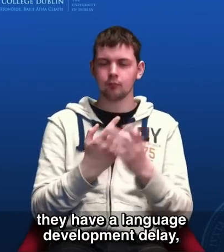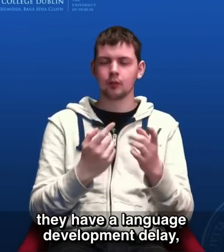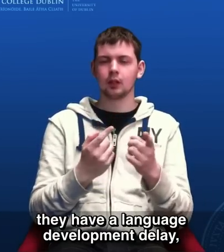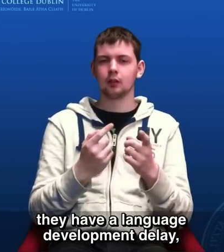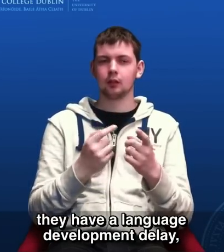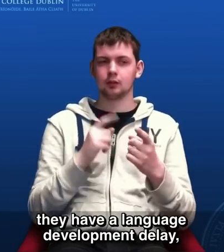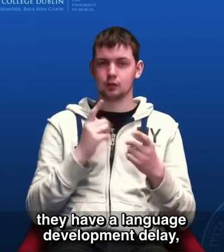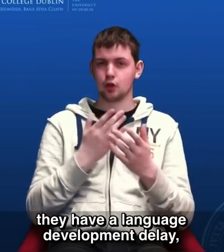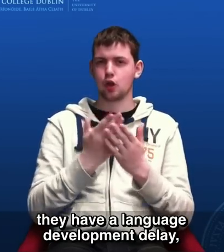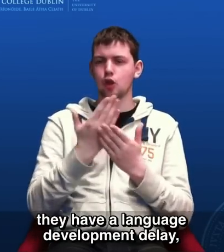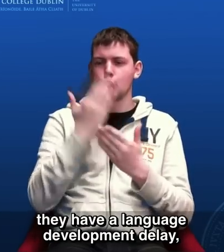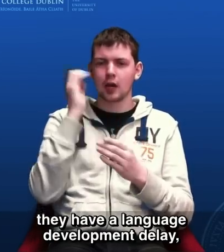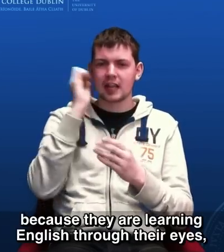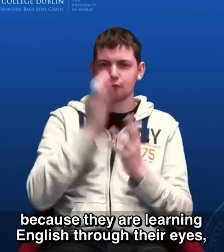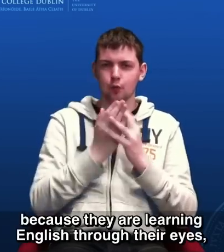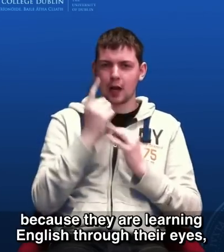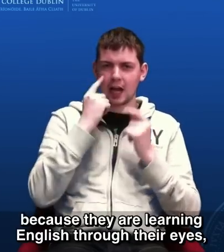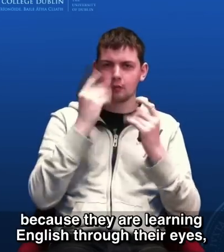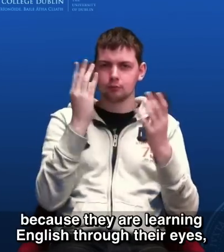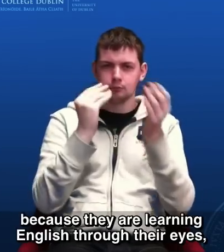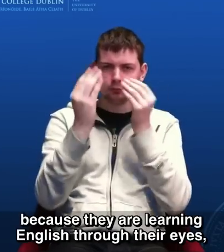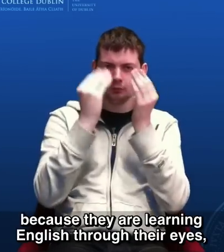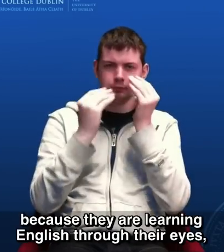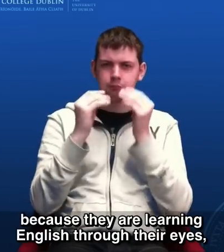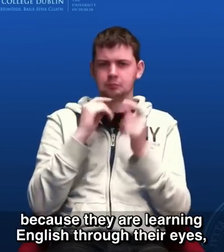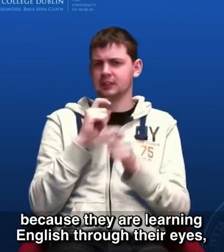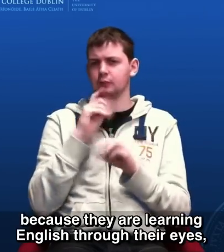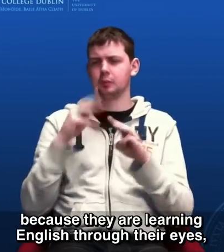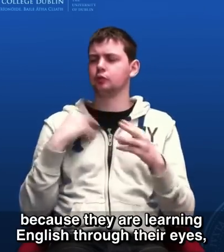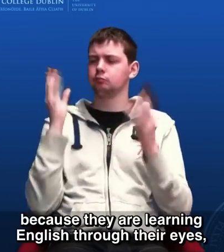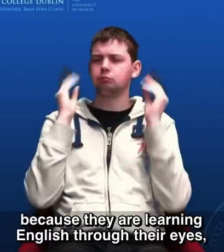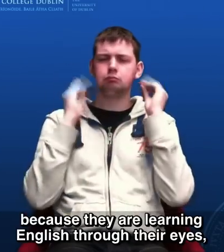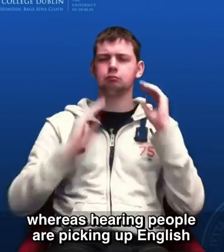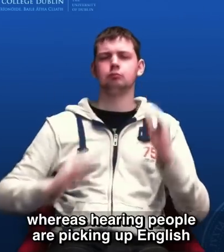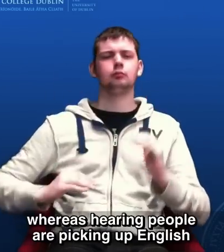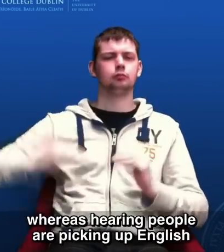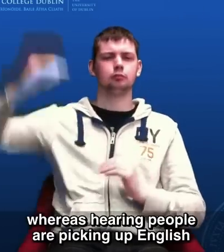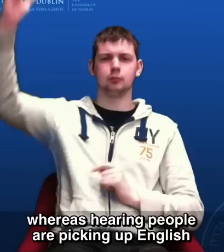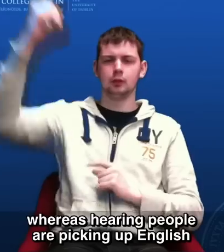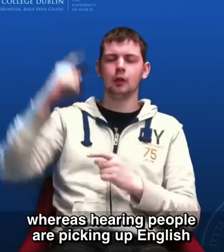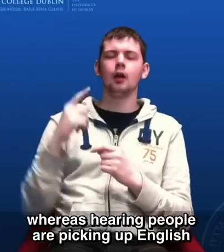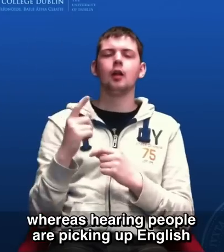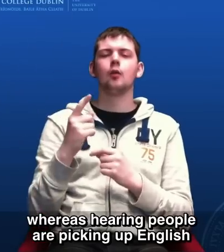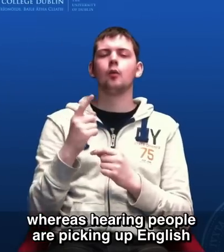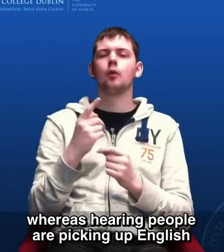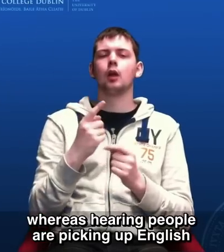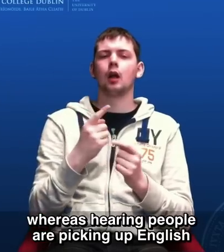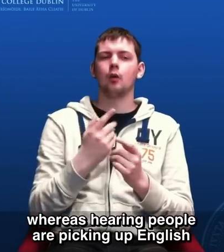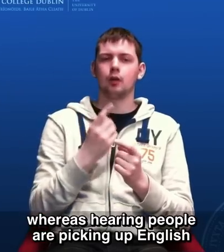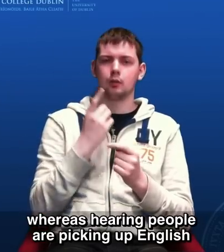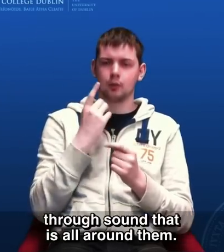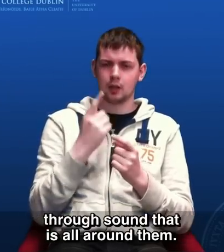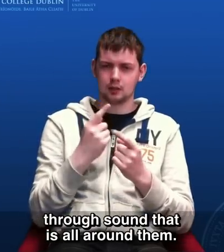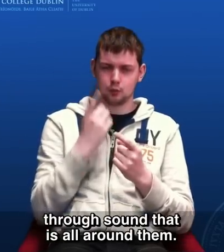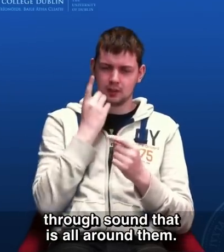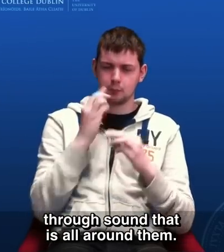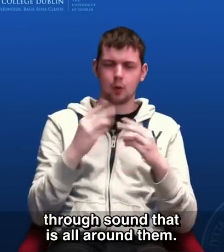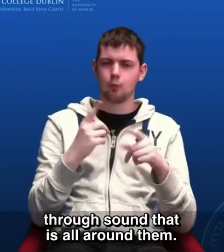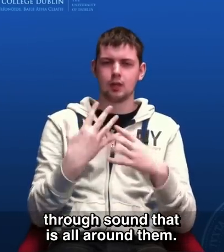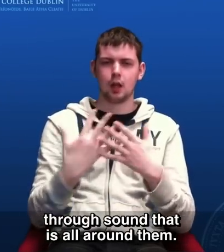delay because they're learning English through their eyes. Whereas hearing people are picking up the English through sound that's all around